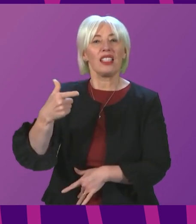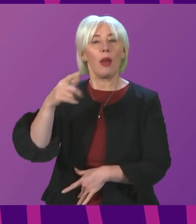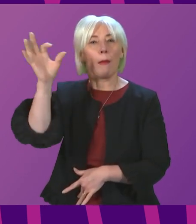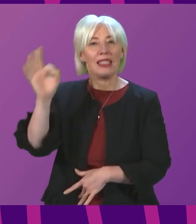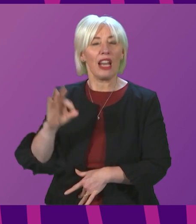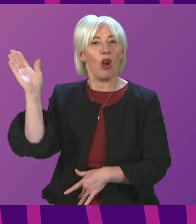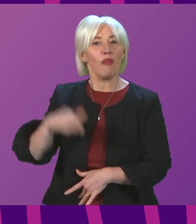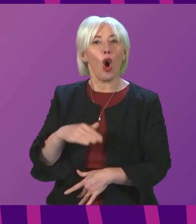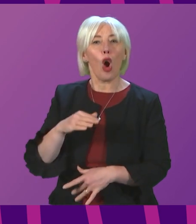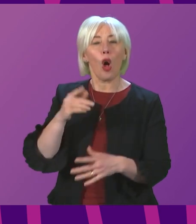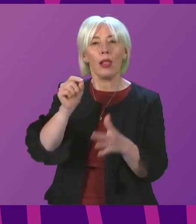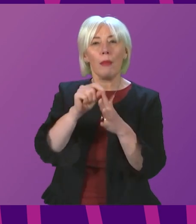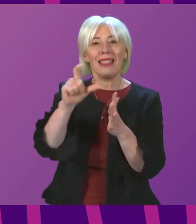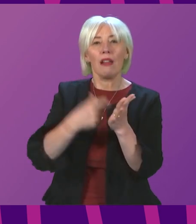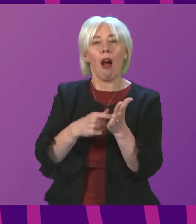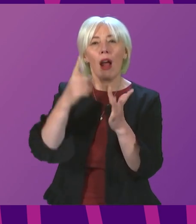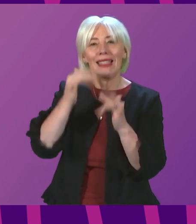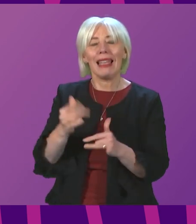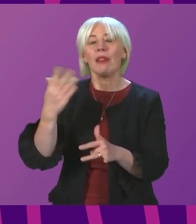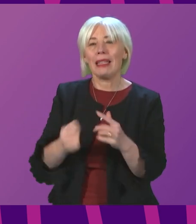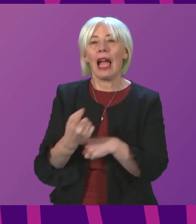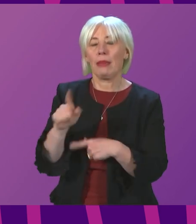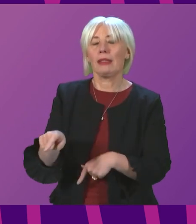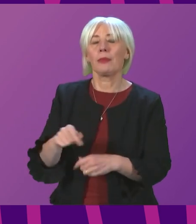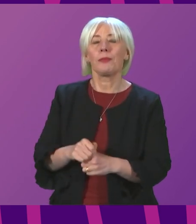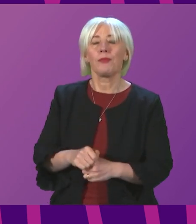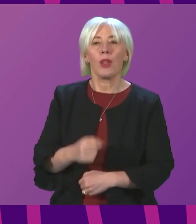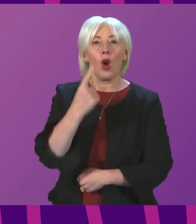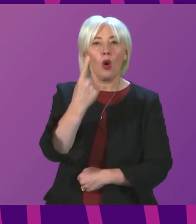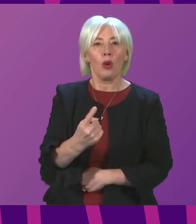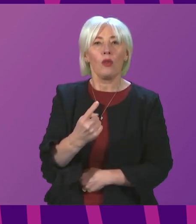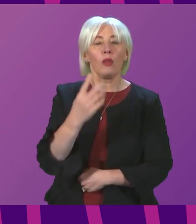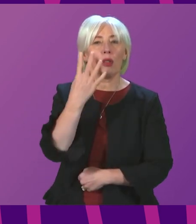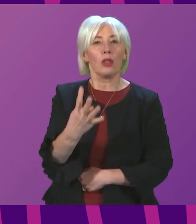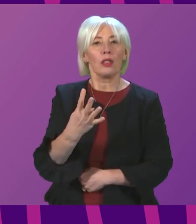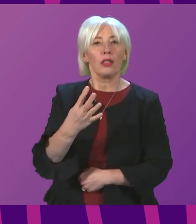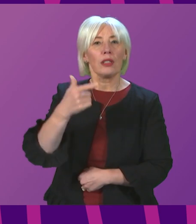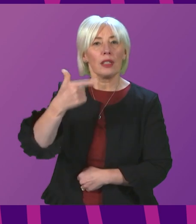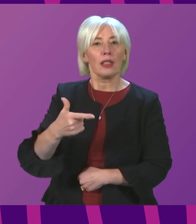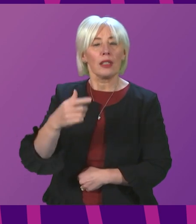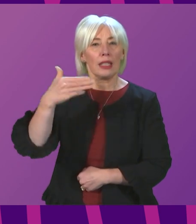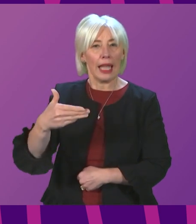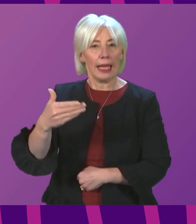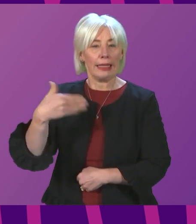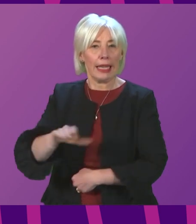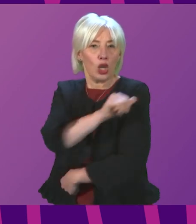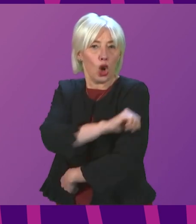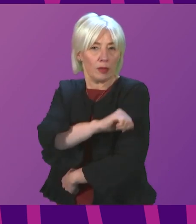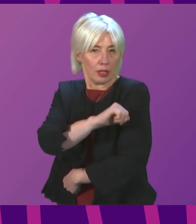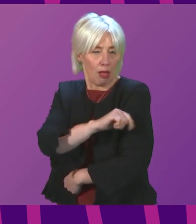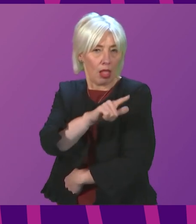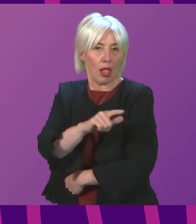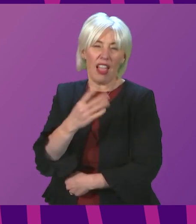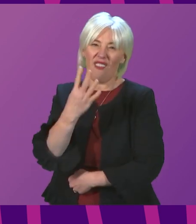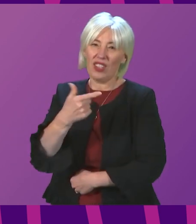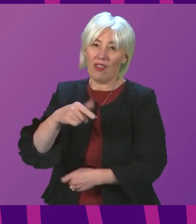of all PCR tests carried out. 1,479 people are in hospital with COVID-19, 47 more than